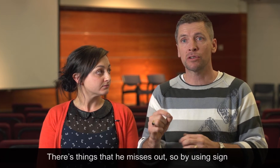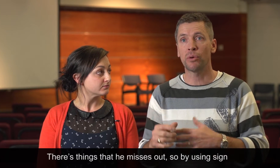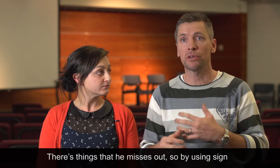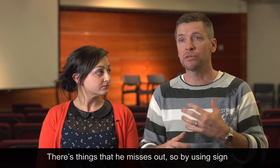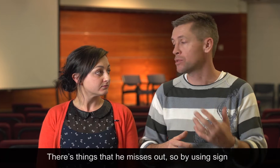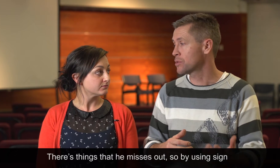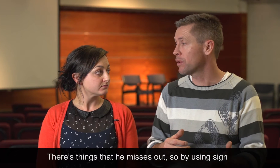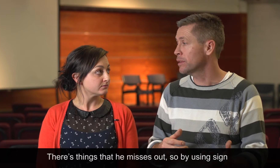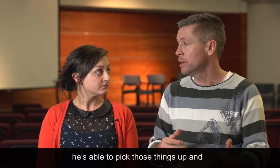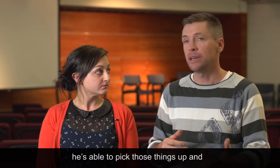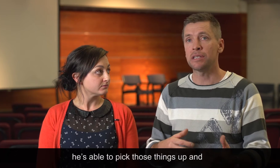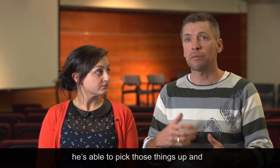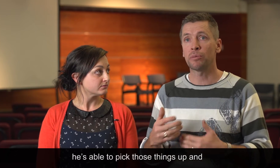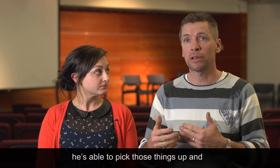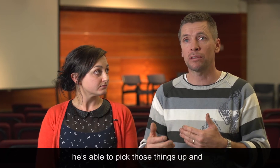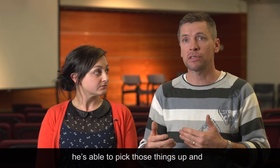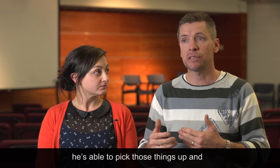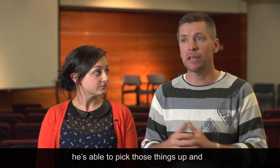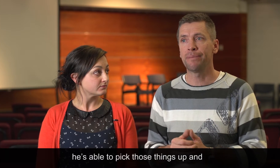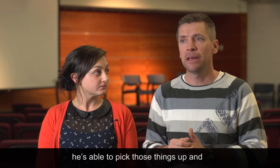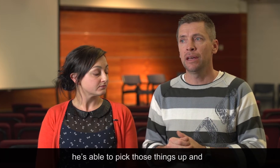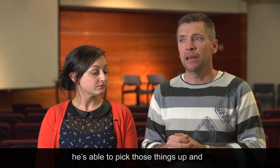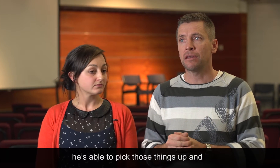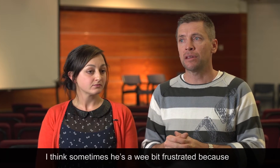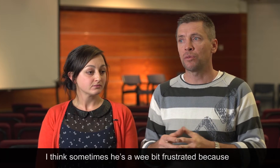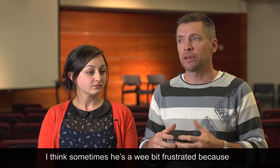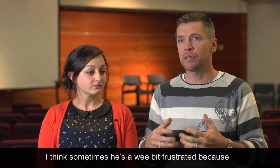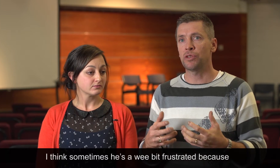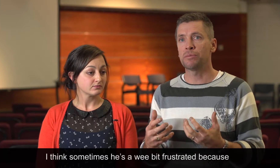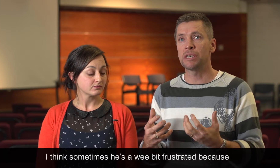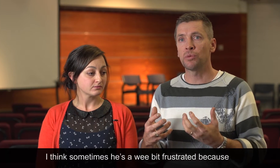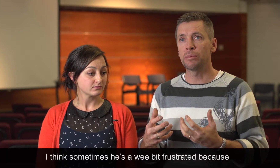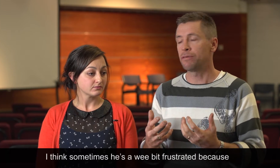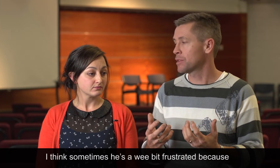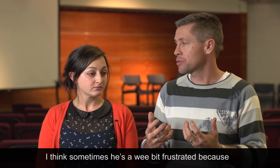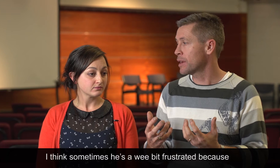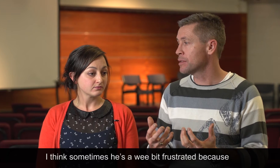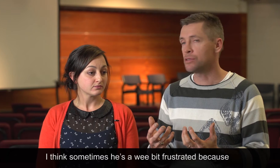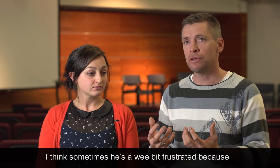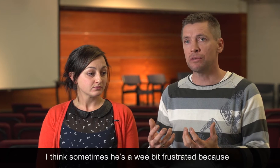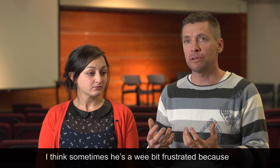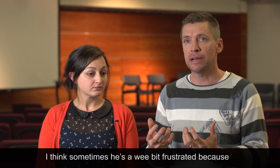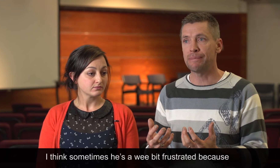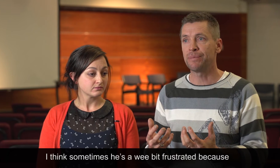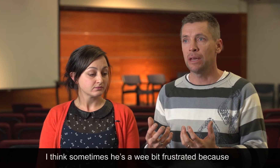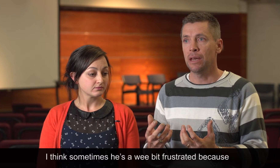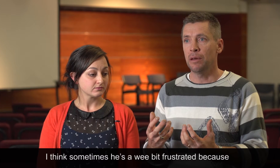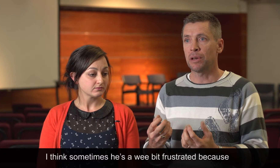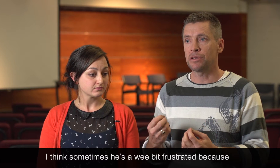by using sign, he's able to pick those things up. And I think sometimes he's a wee bit frustrated, so because